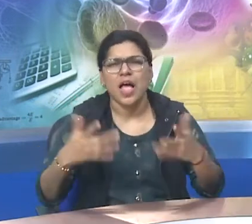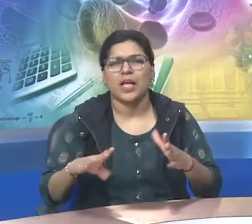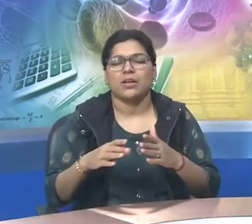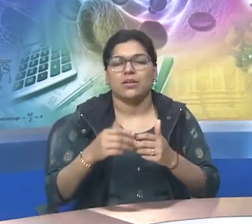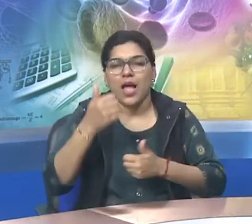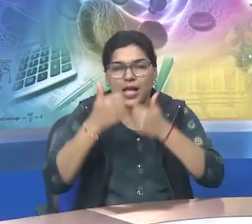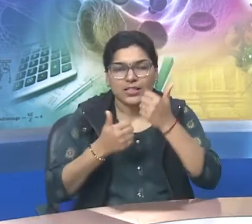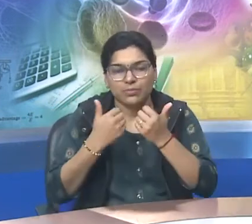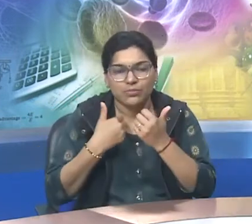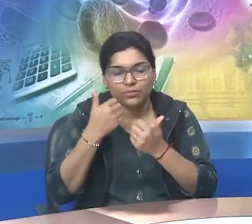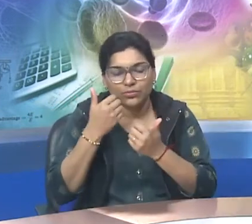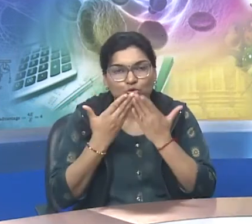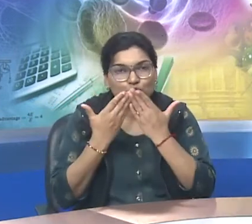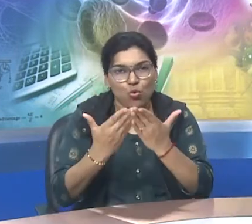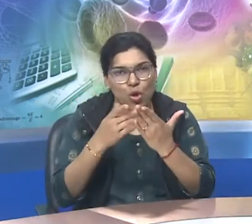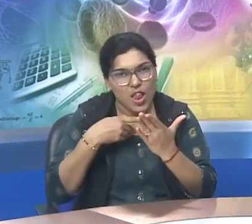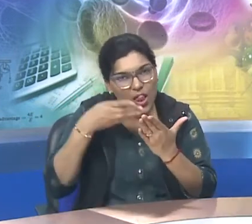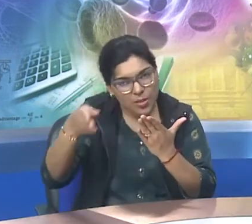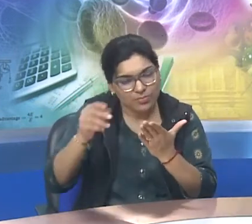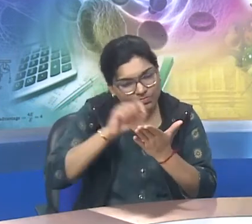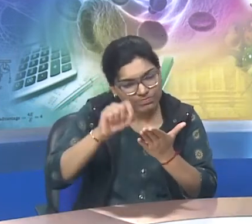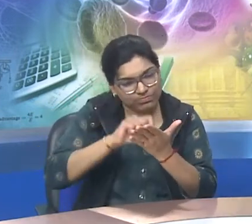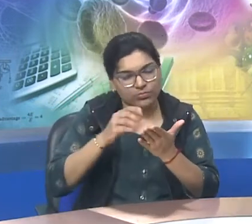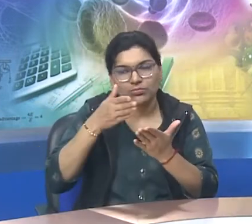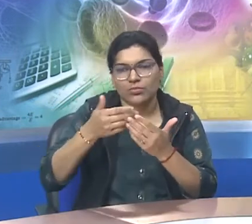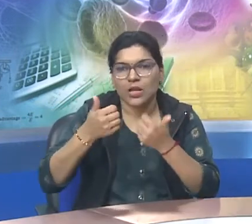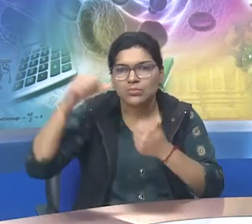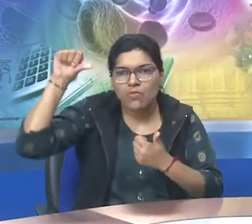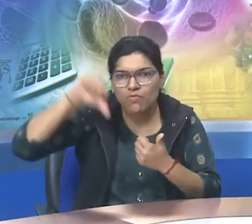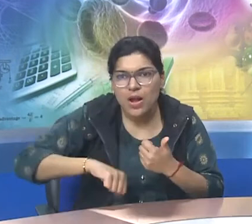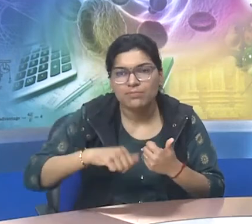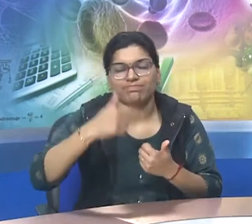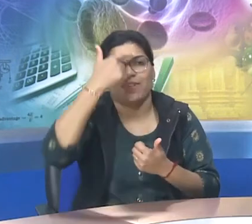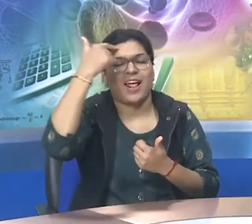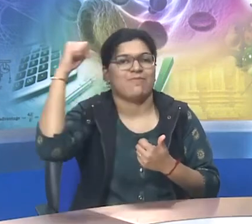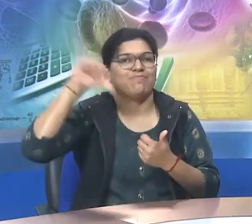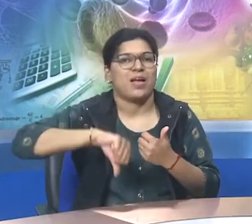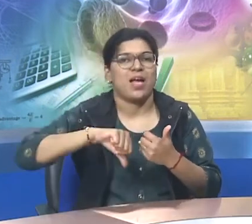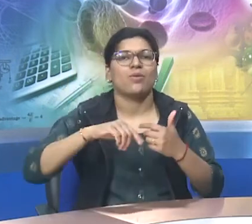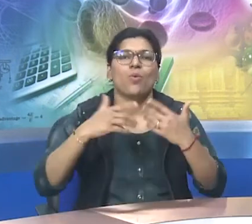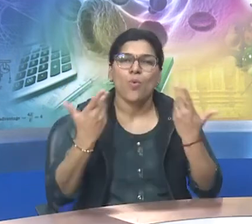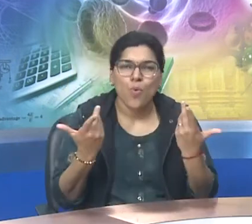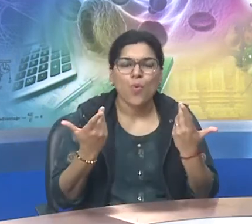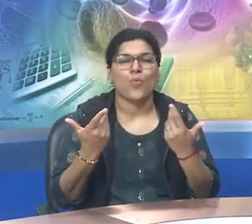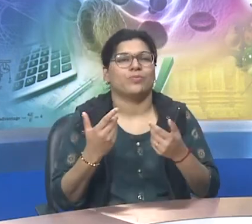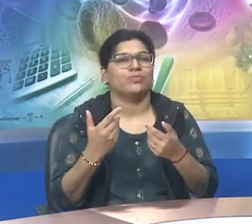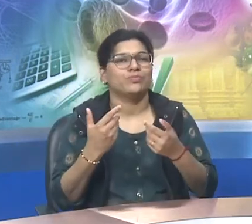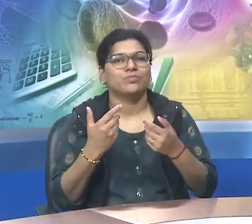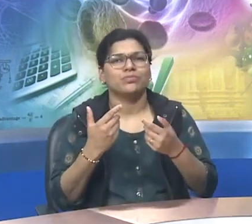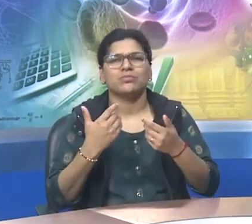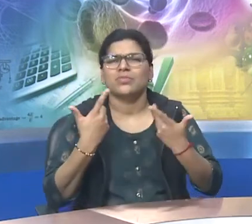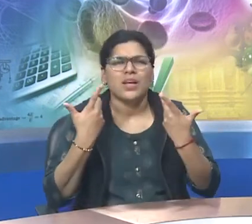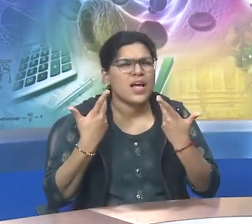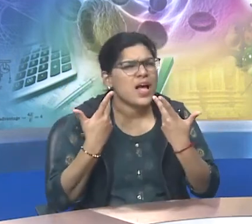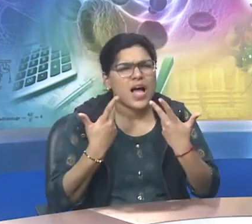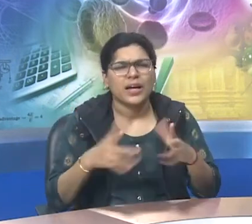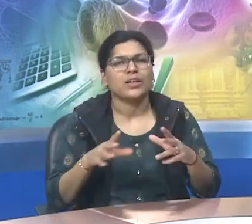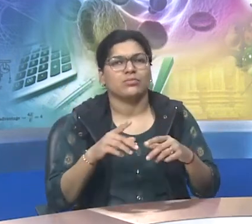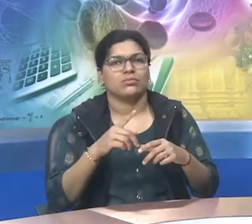say that we are not fortunate enough for the work, or we are not able to get success.